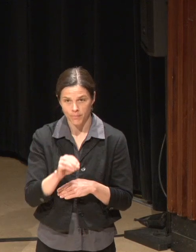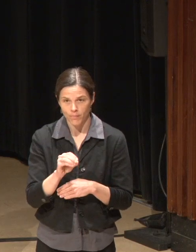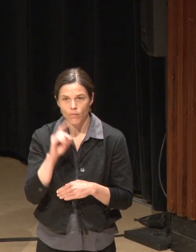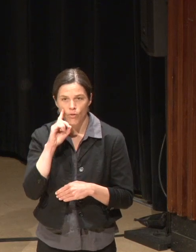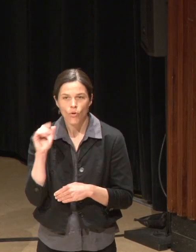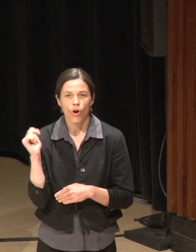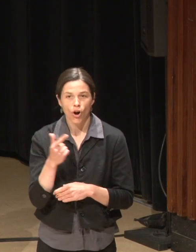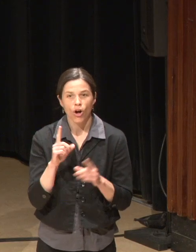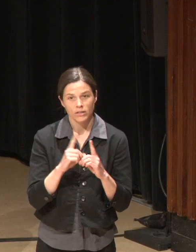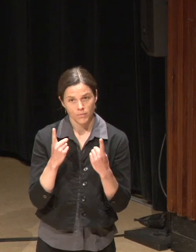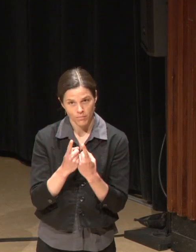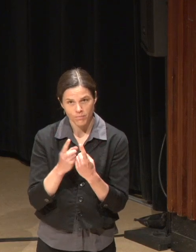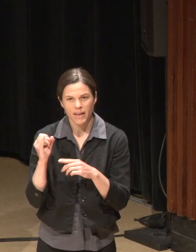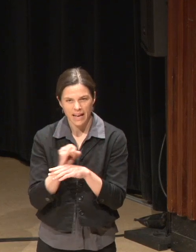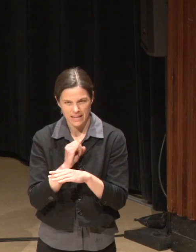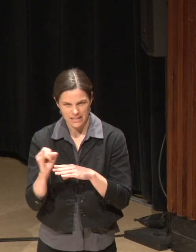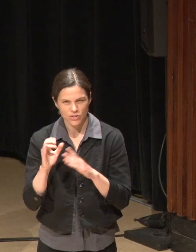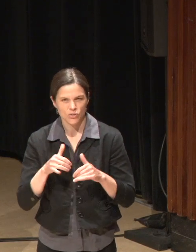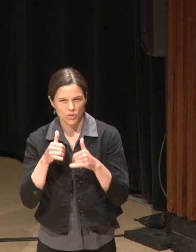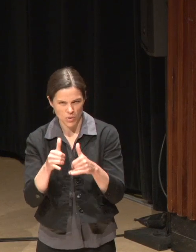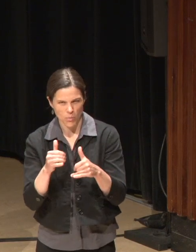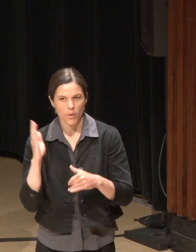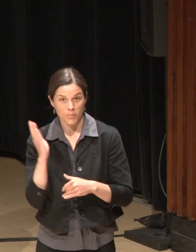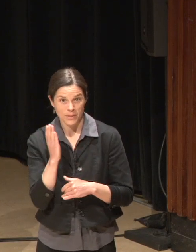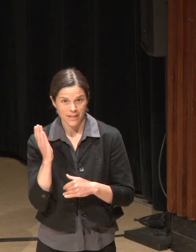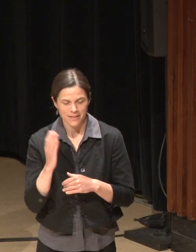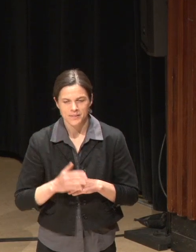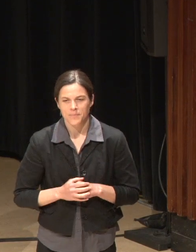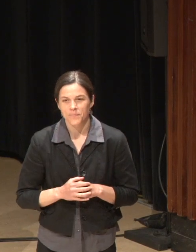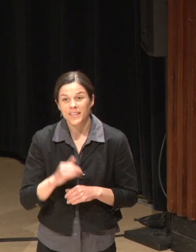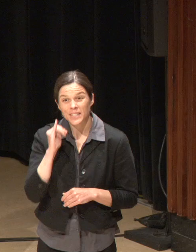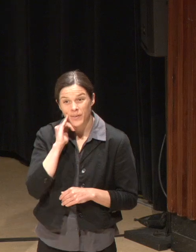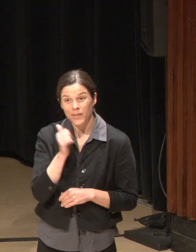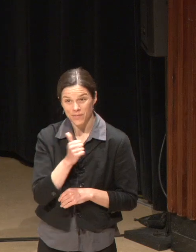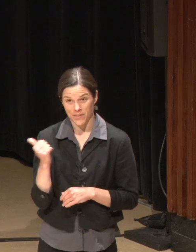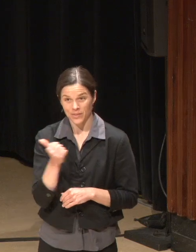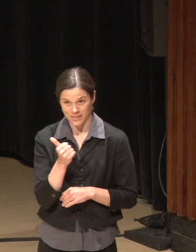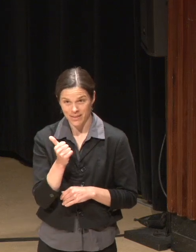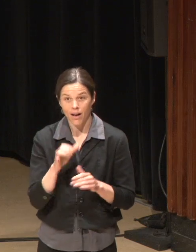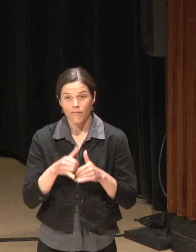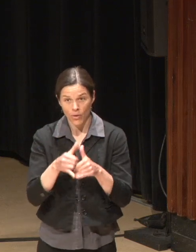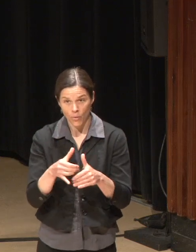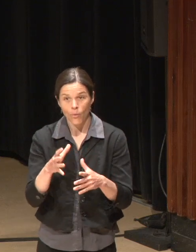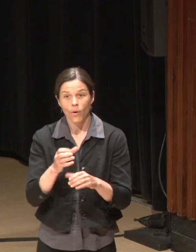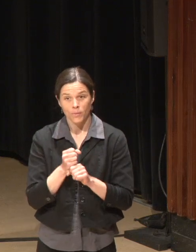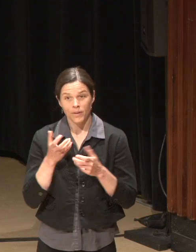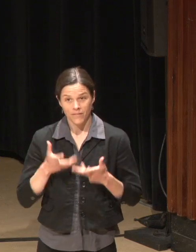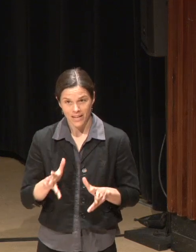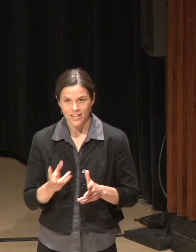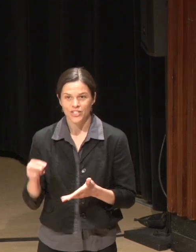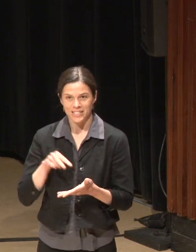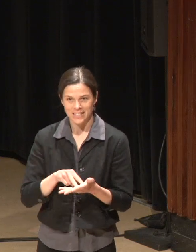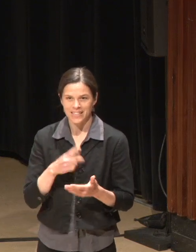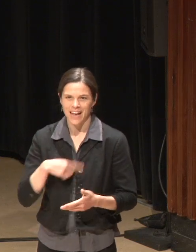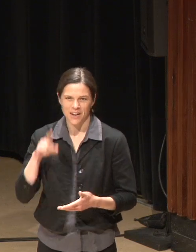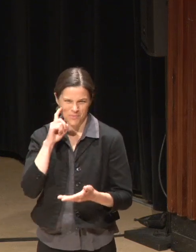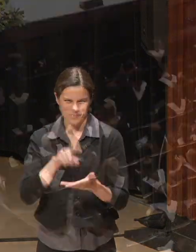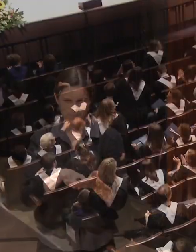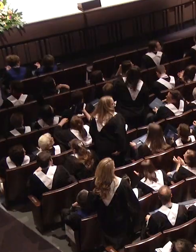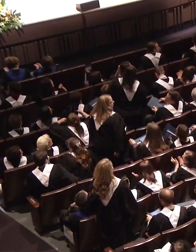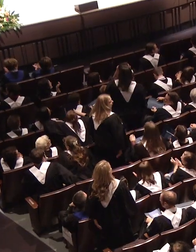departmental and industry awards were presented. So if you were one of those award recipients, would you please stand so we can recognize your success?